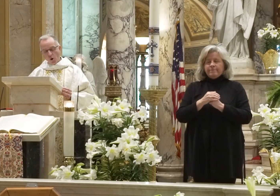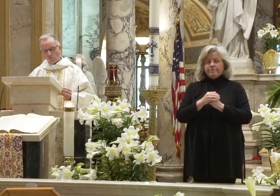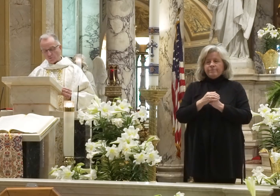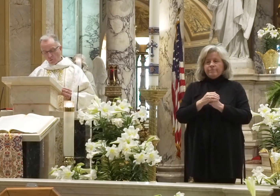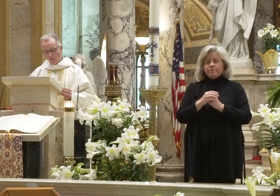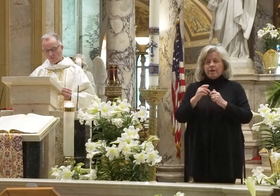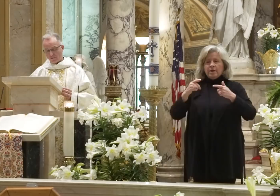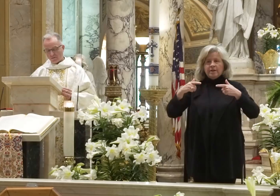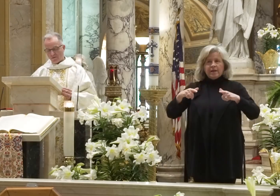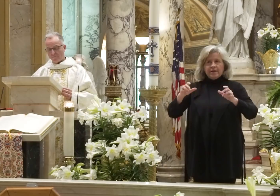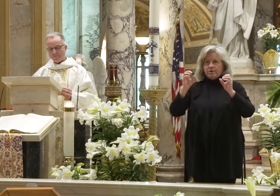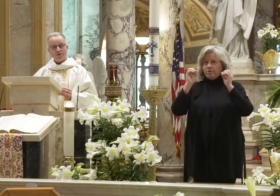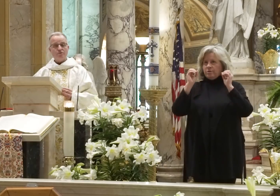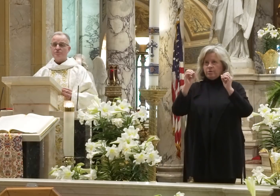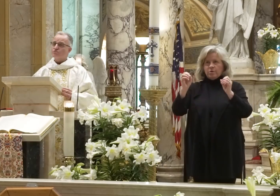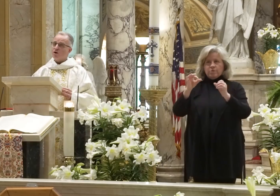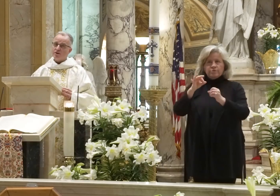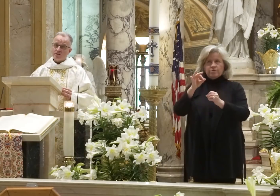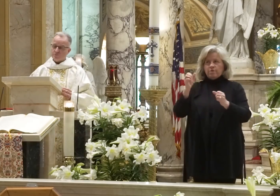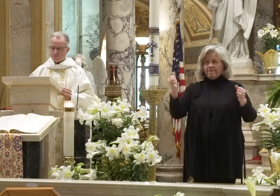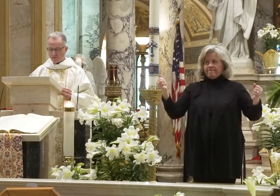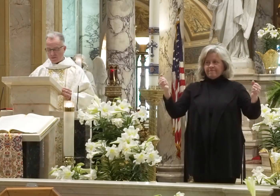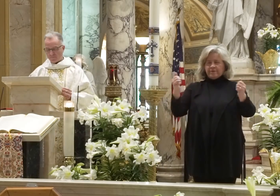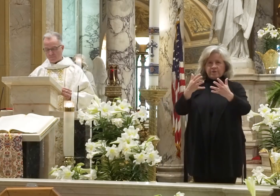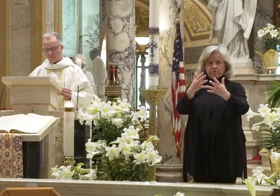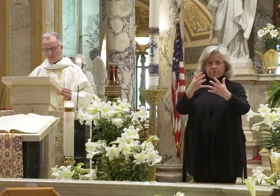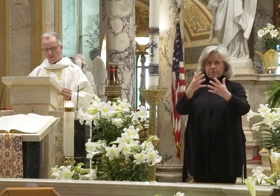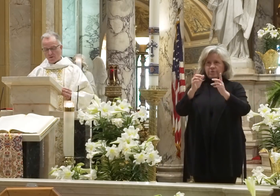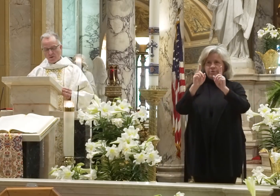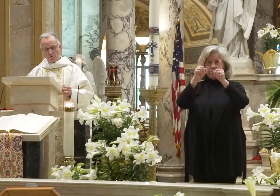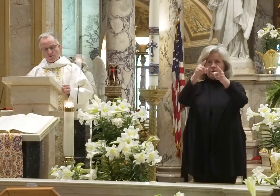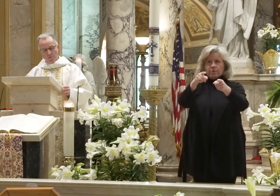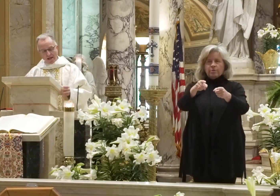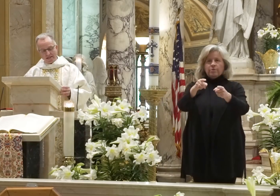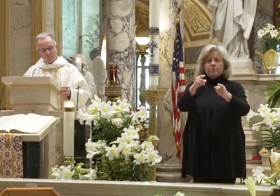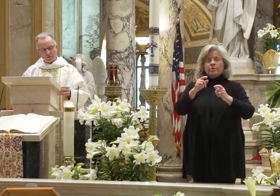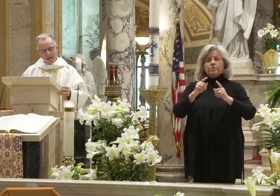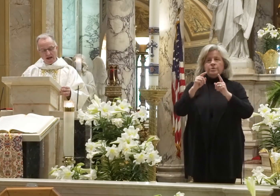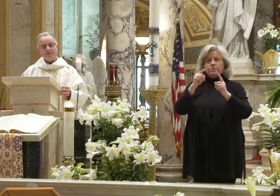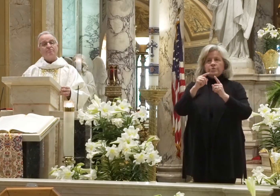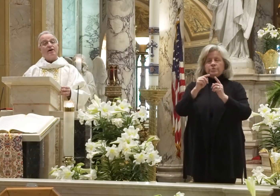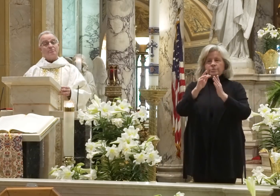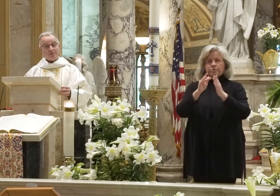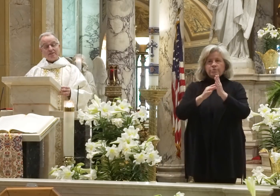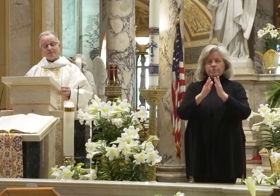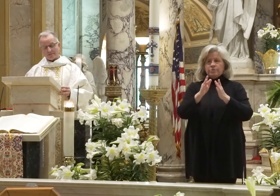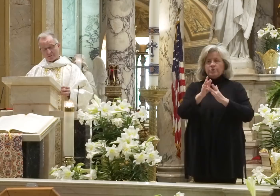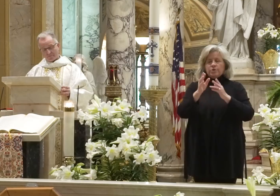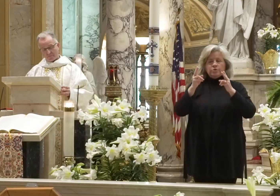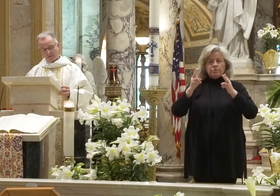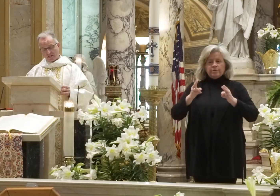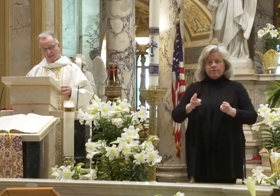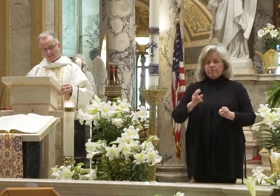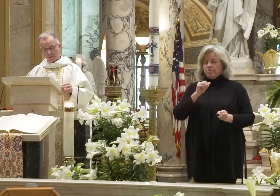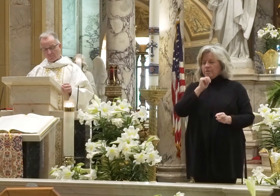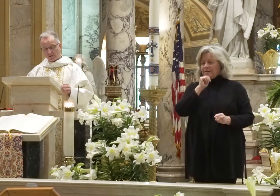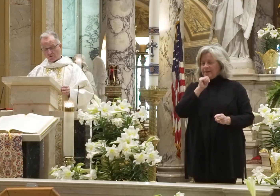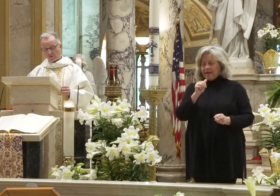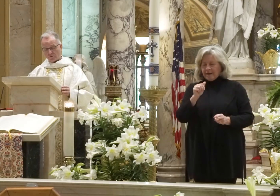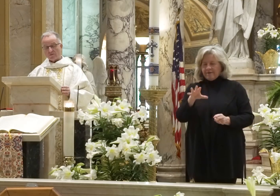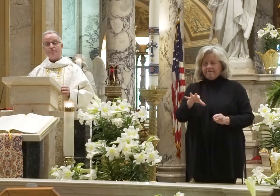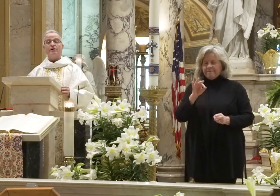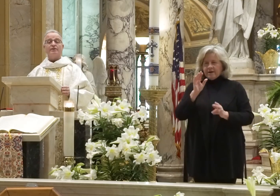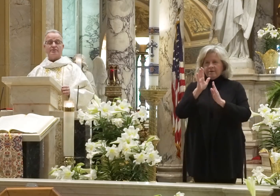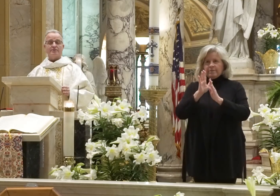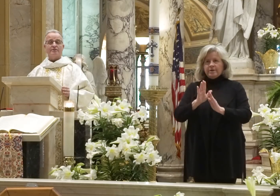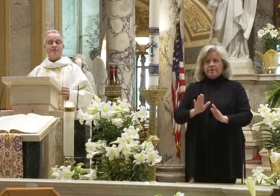Let no soul fear to draw near to me. Humanity will not find peace until it